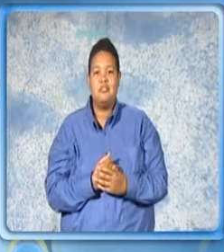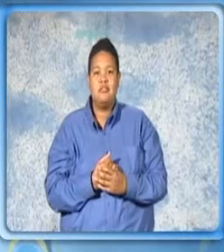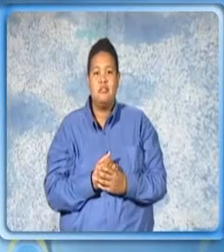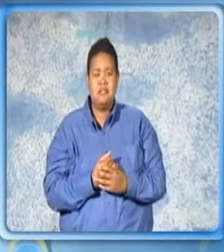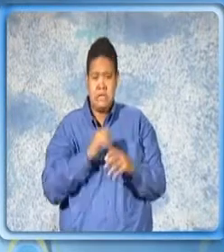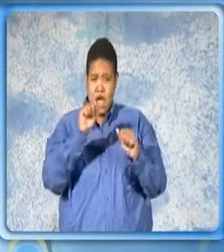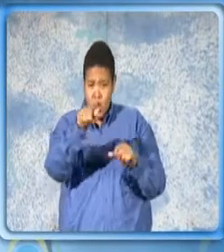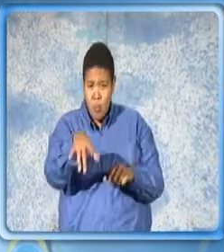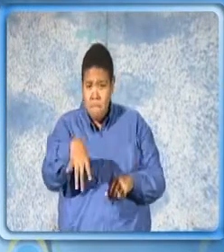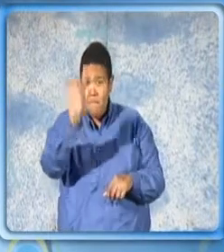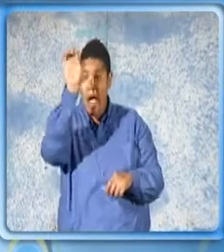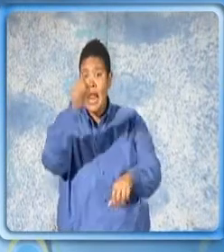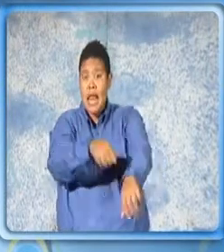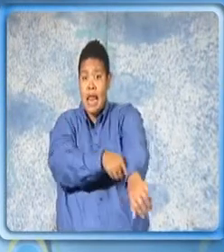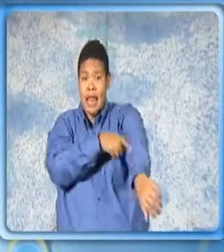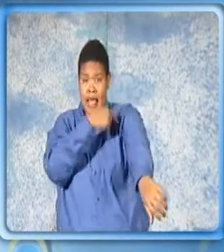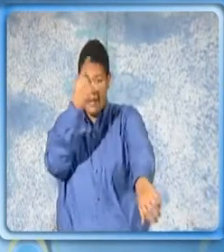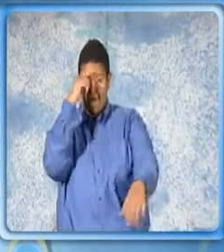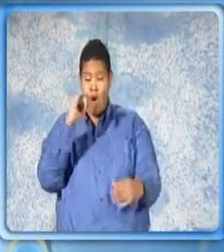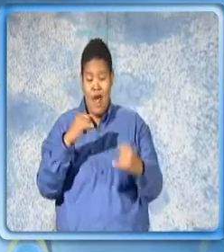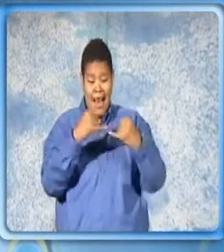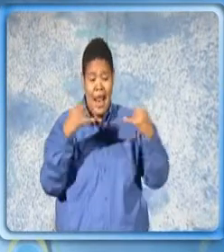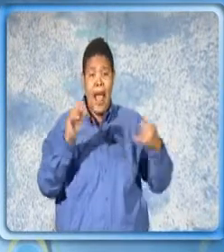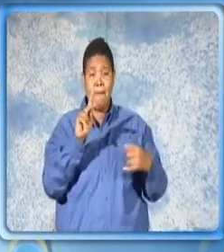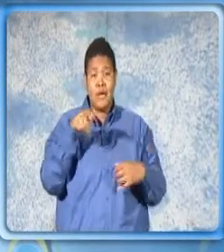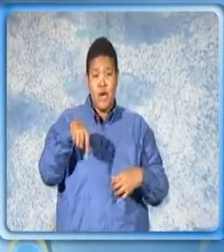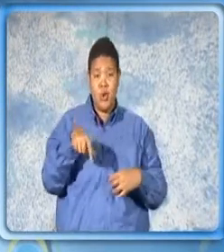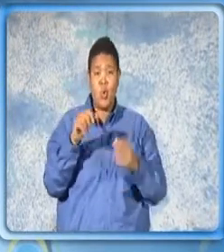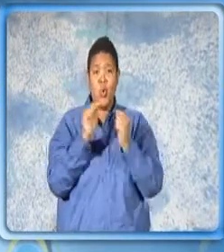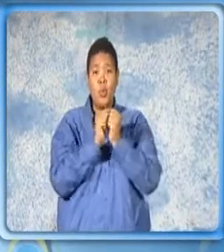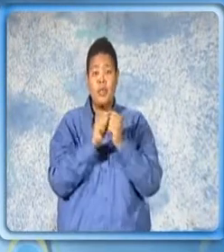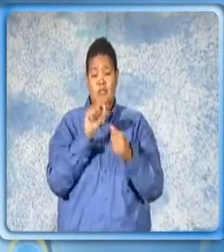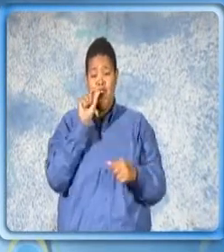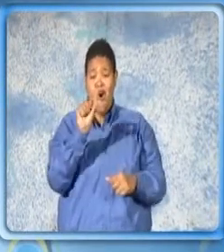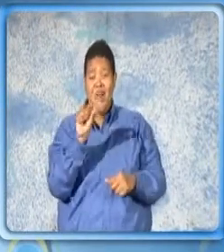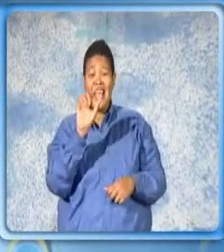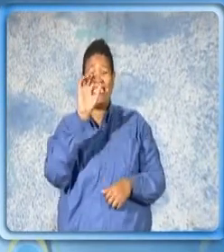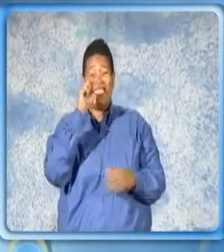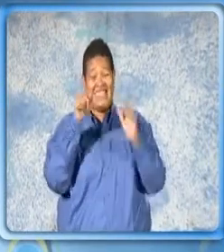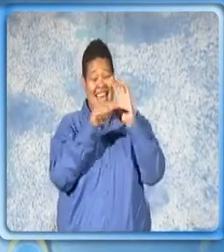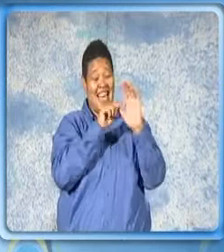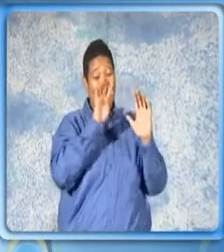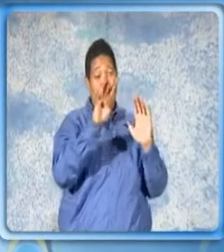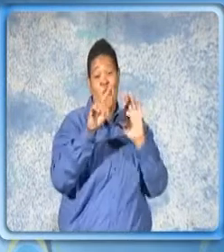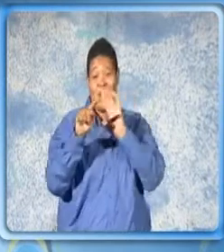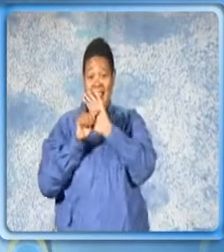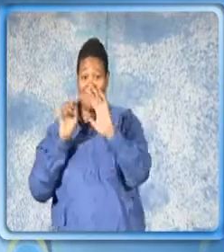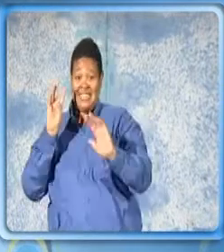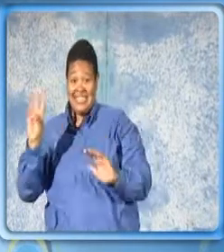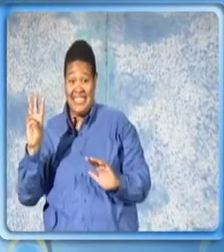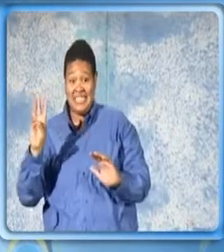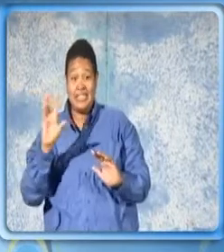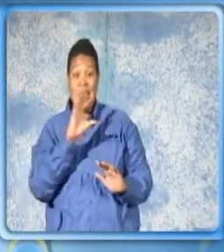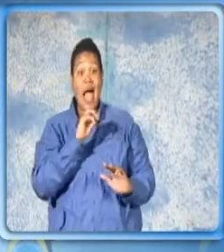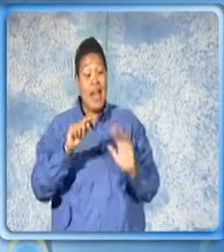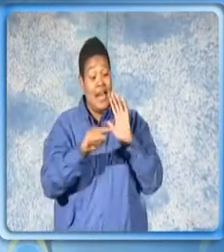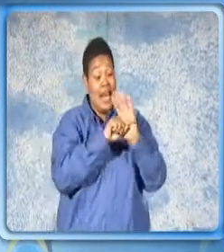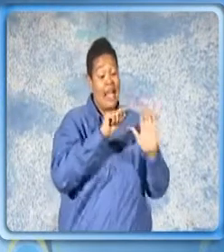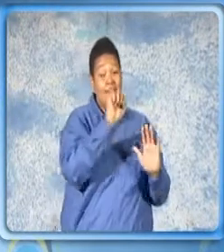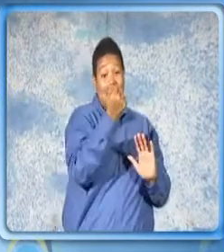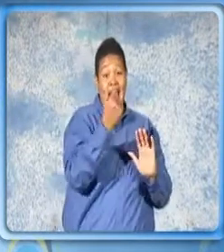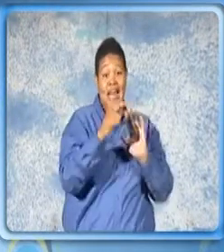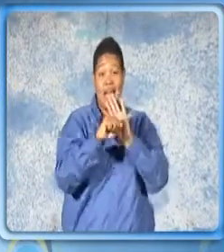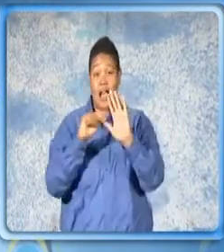Can you find the length of the line PQ with coordinates -4, -6, and -10,